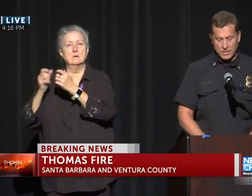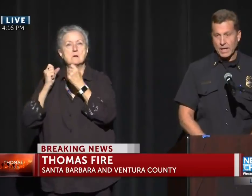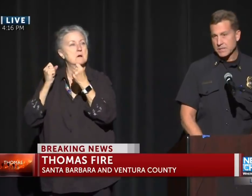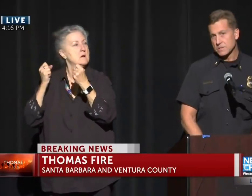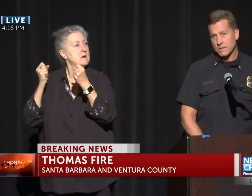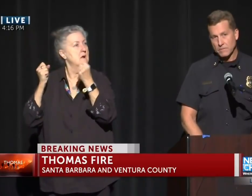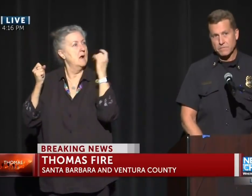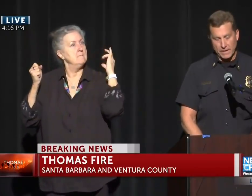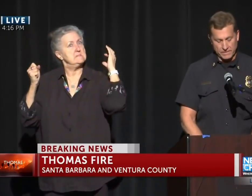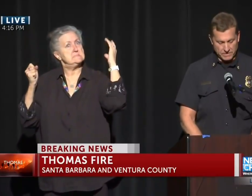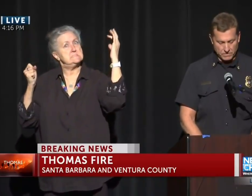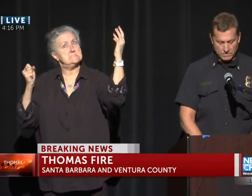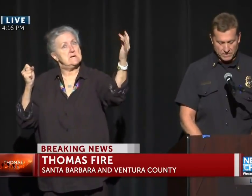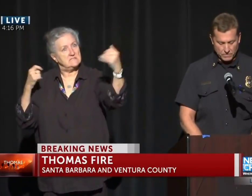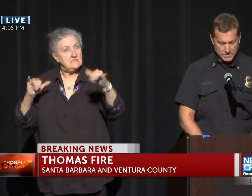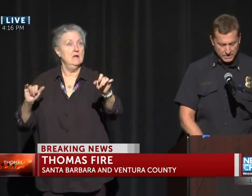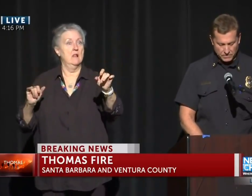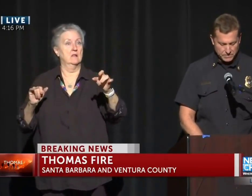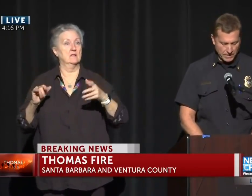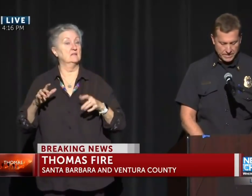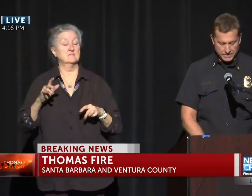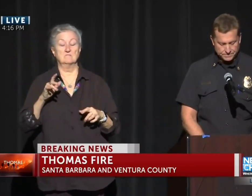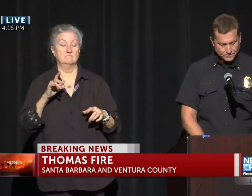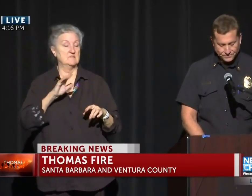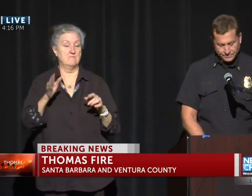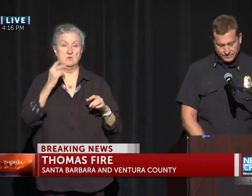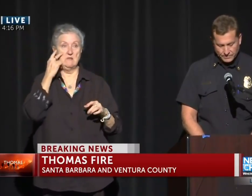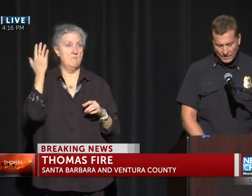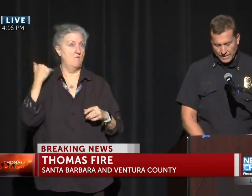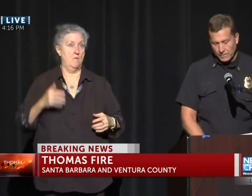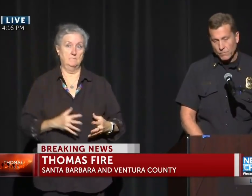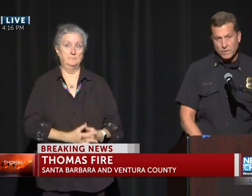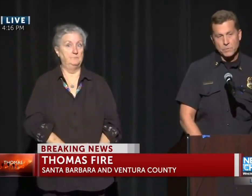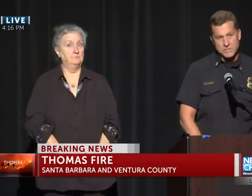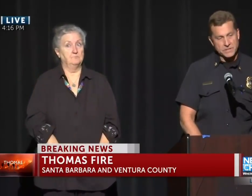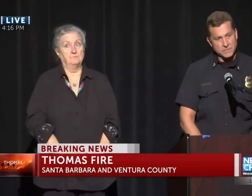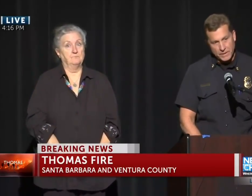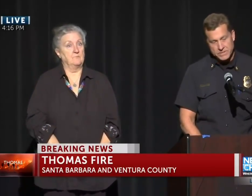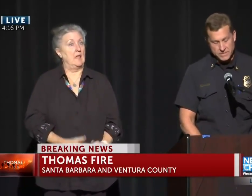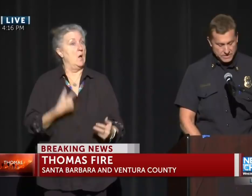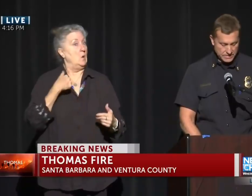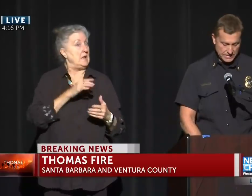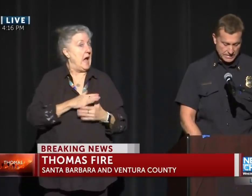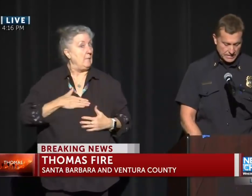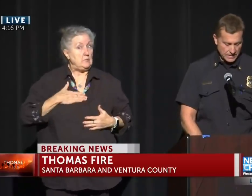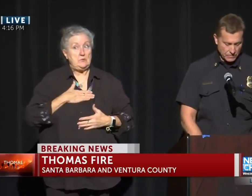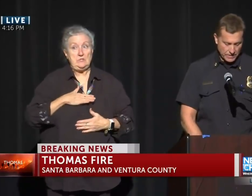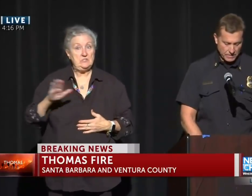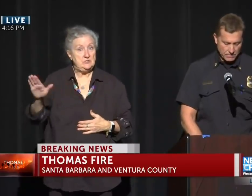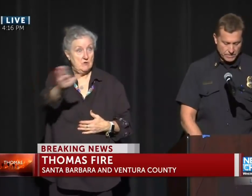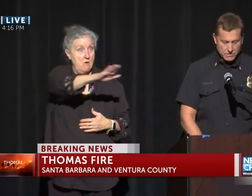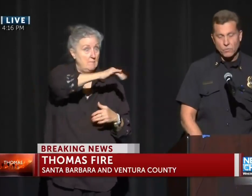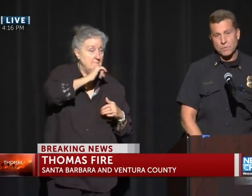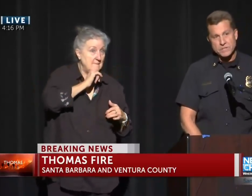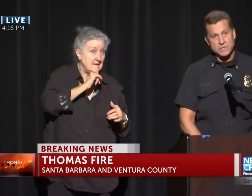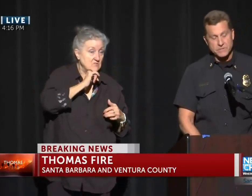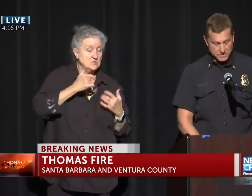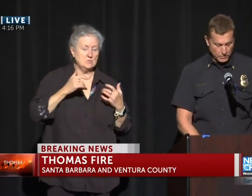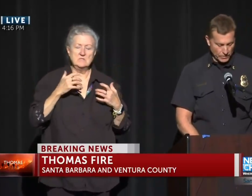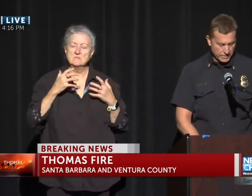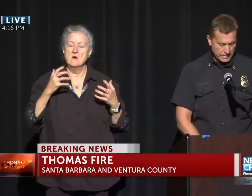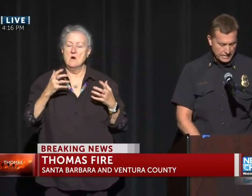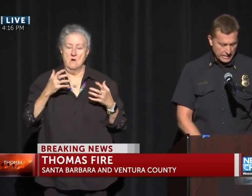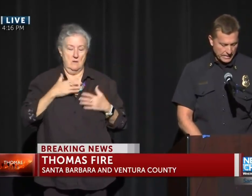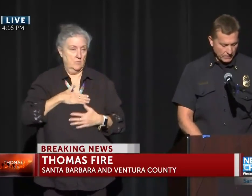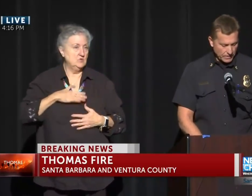unprecedented size of a fire that we're dealing with right here. And we appreciate your patience. We so